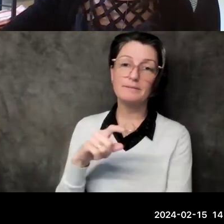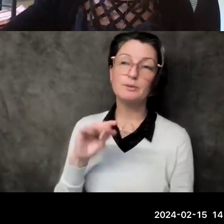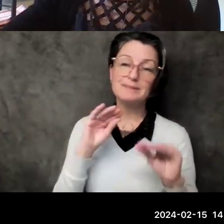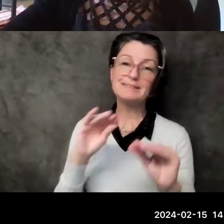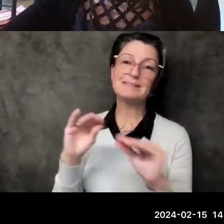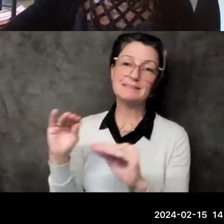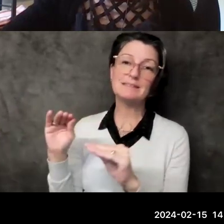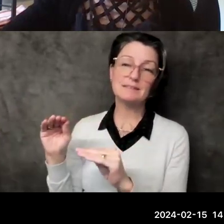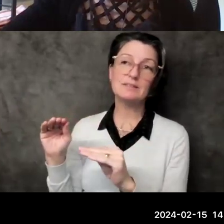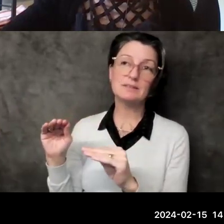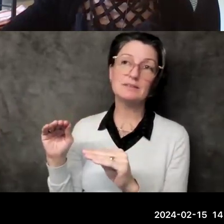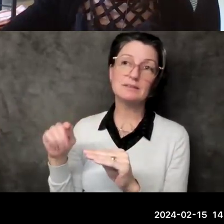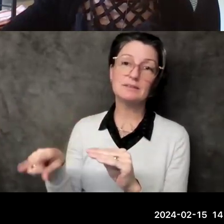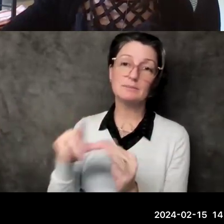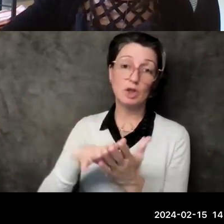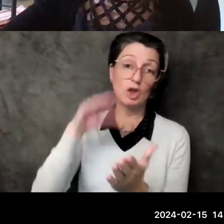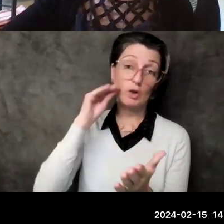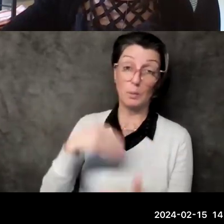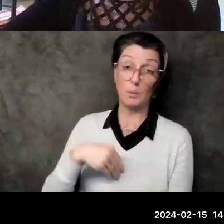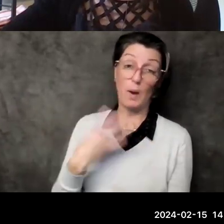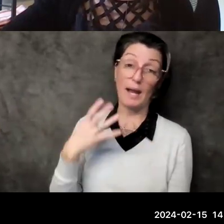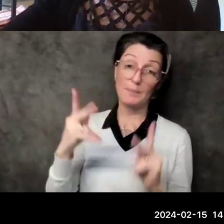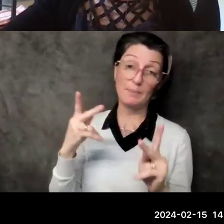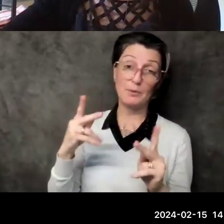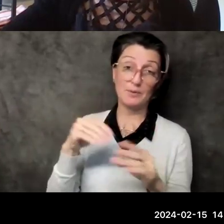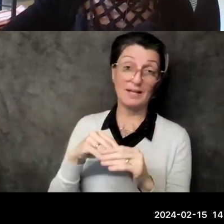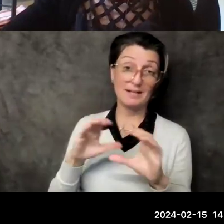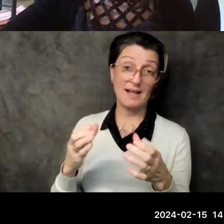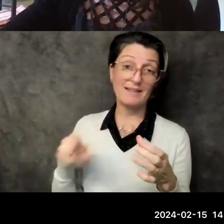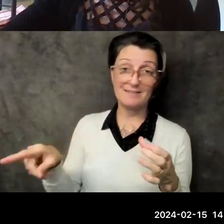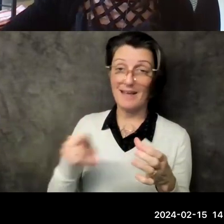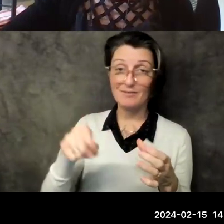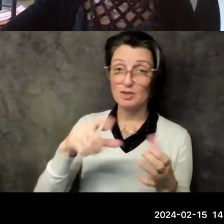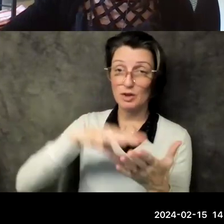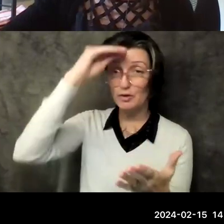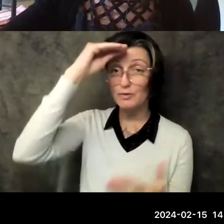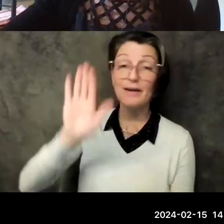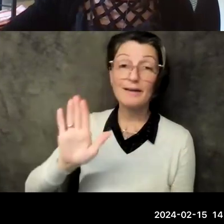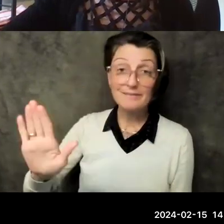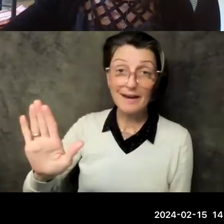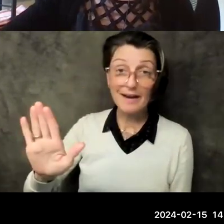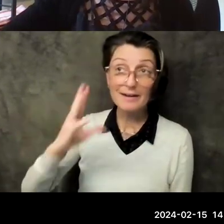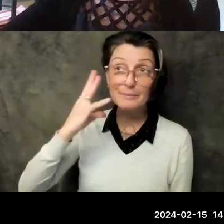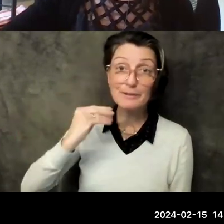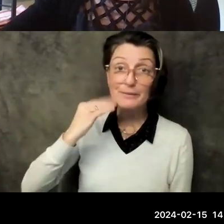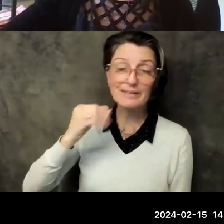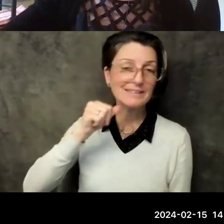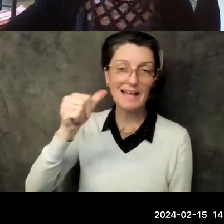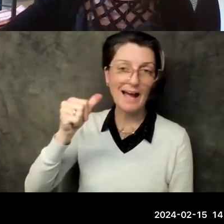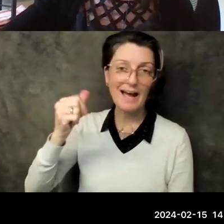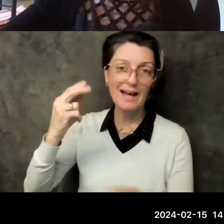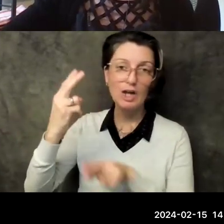is for white folks in the class to learn that their experience is not universal,